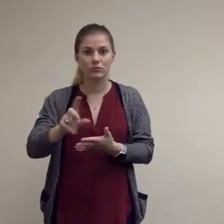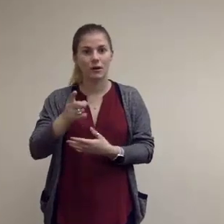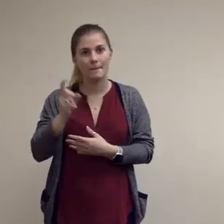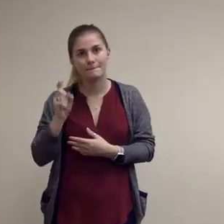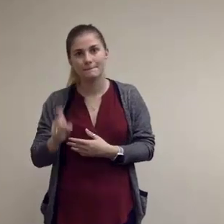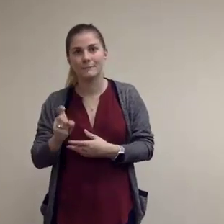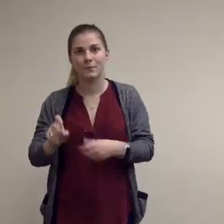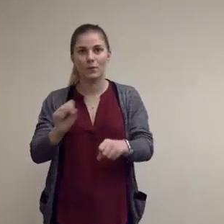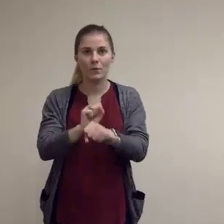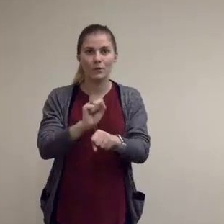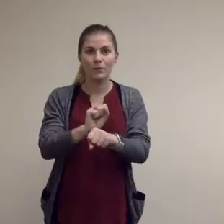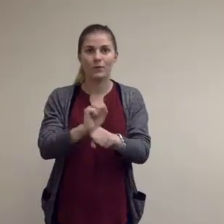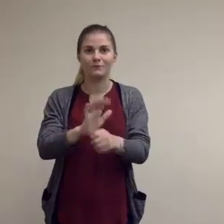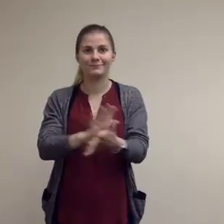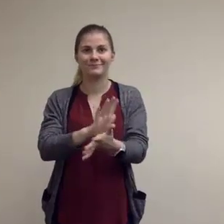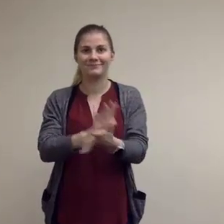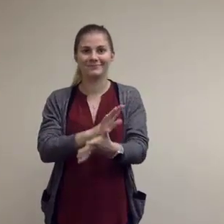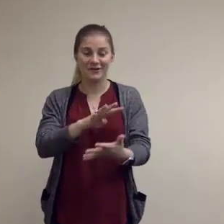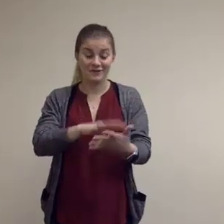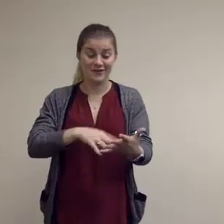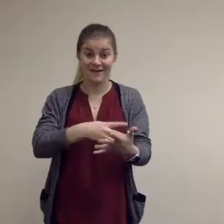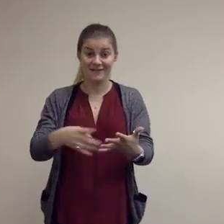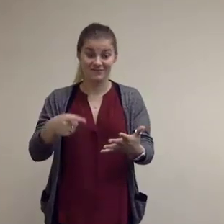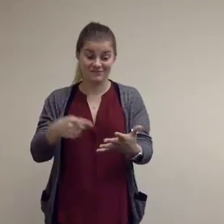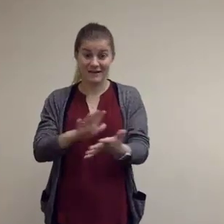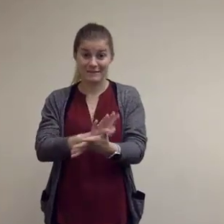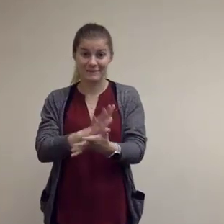about graphing. Okay, so first of all, I want you to do the work for today,